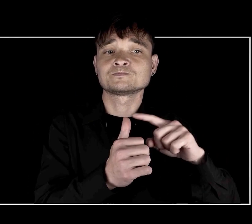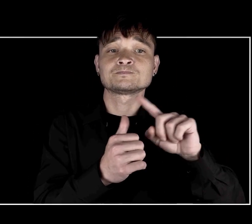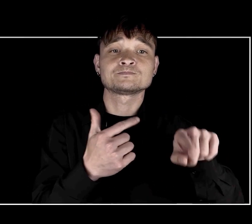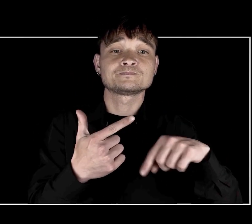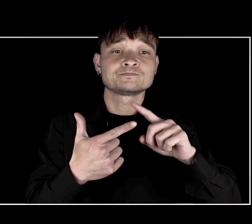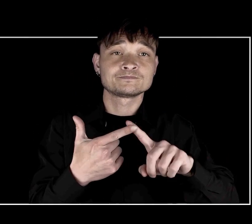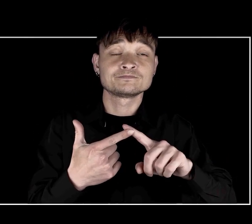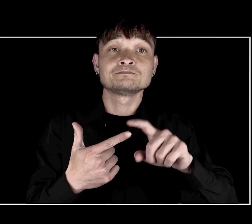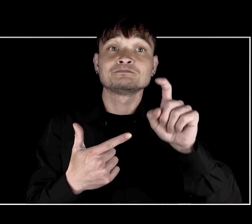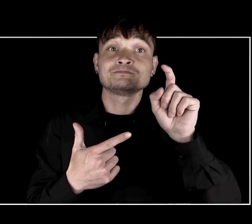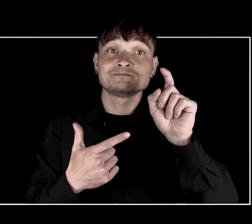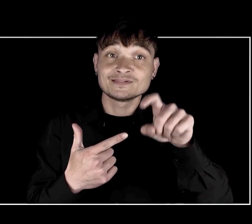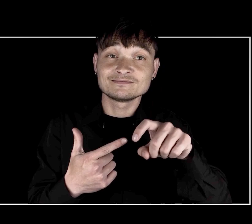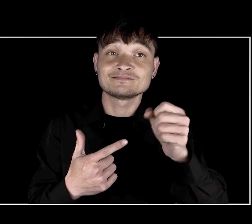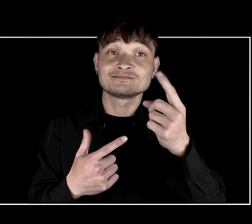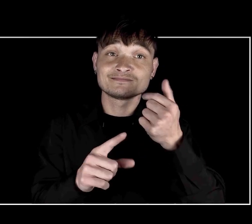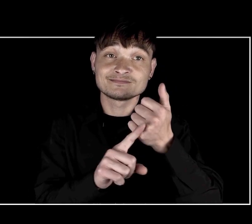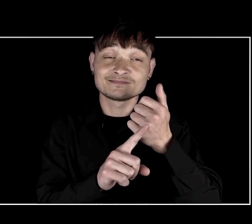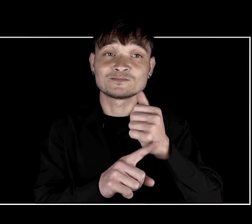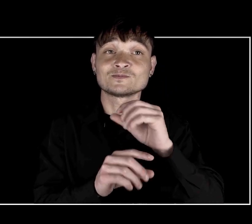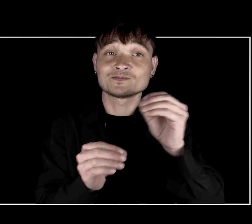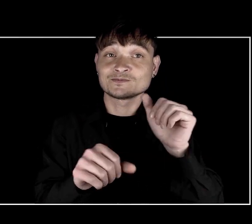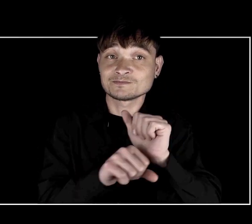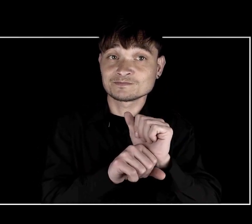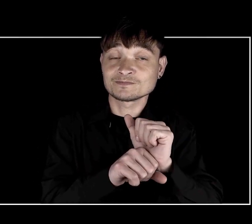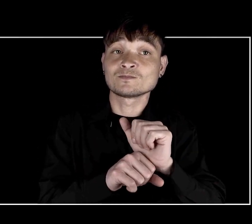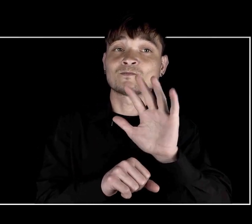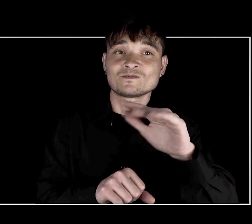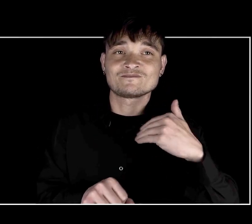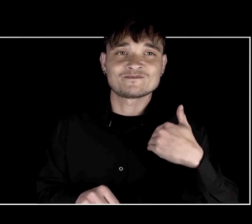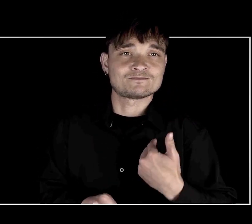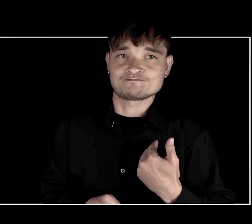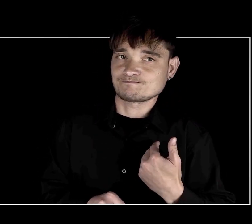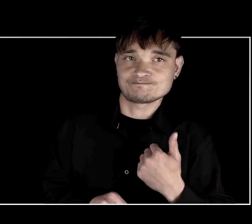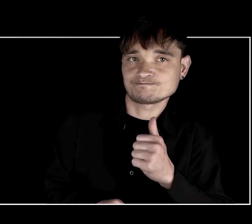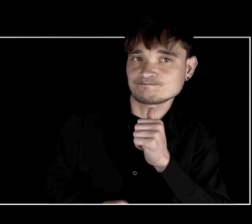Second, you need to be unemployed through no fault of your own.